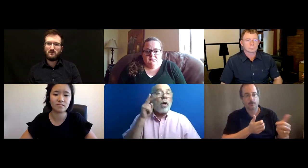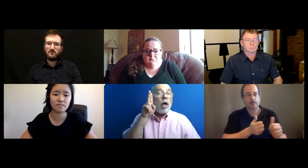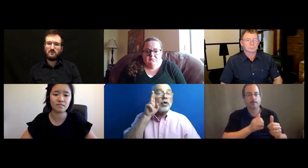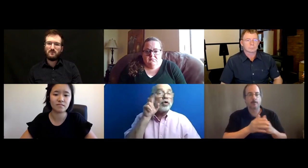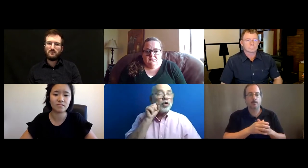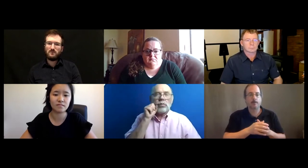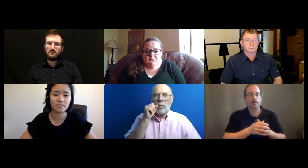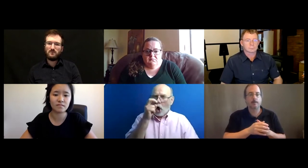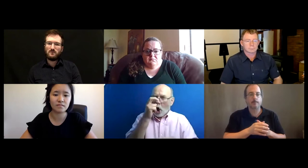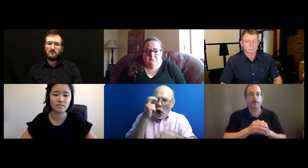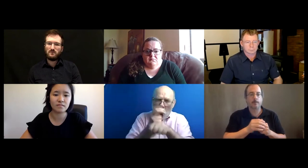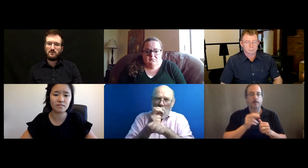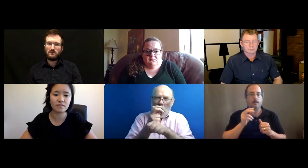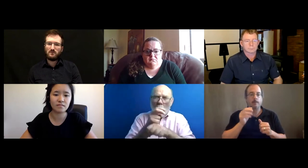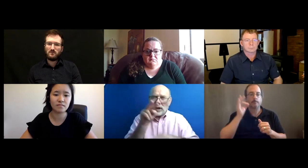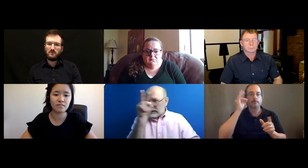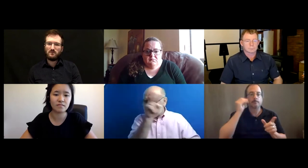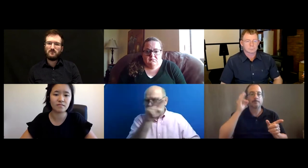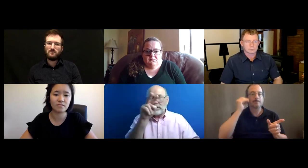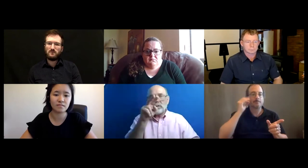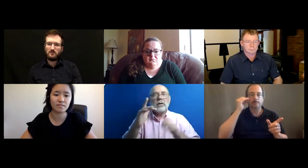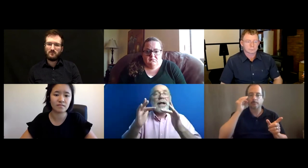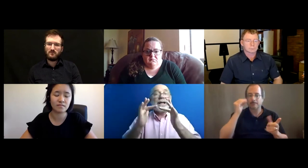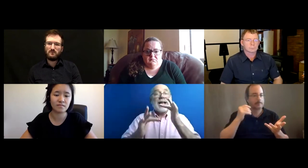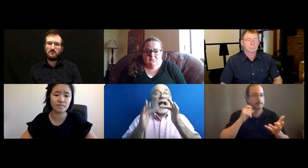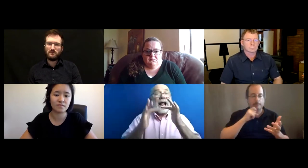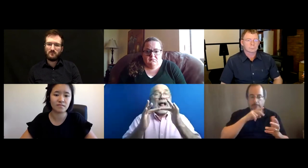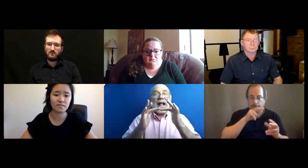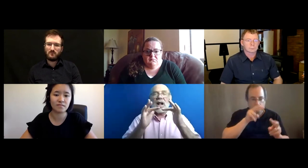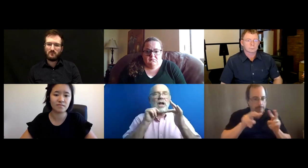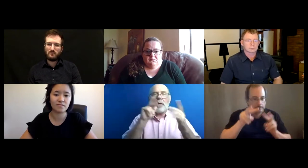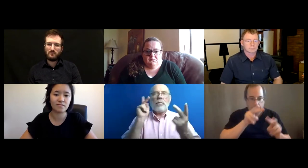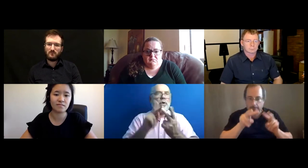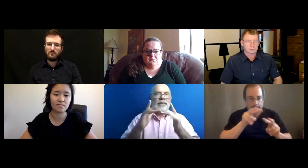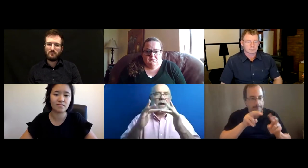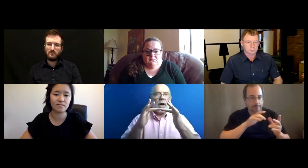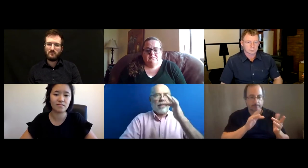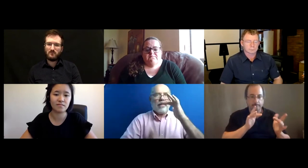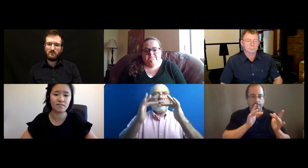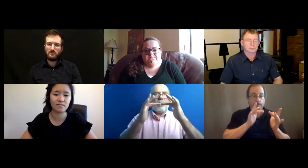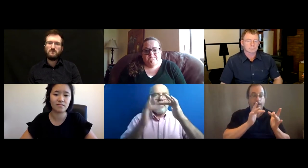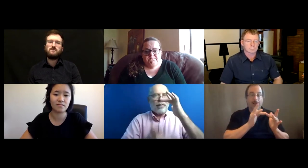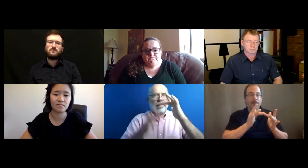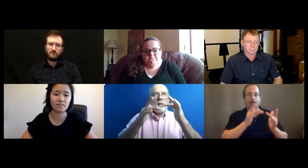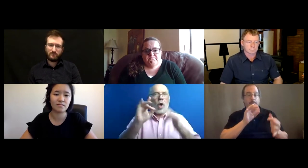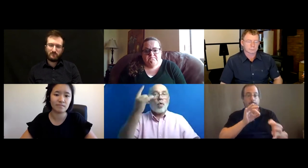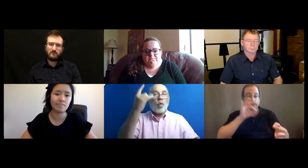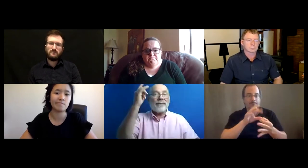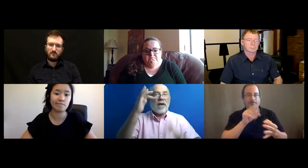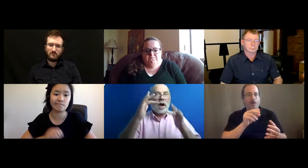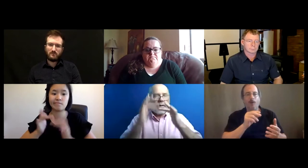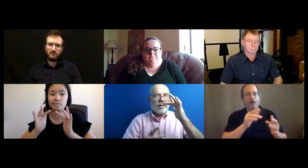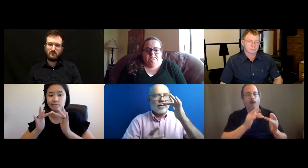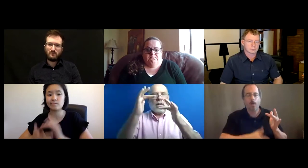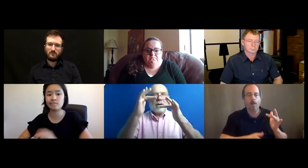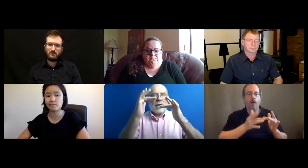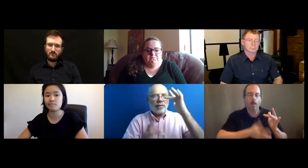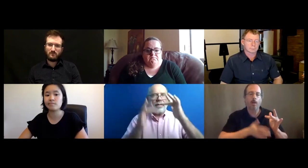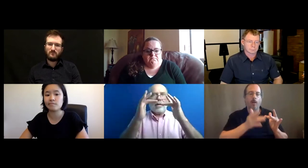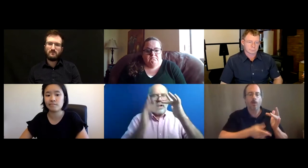work very well. Some of them with visual needs and Usher syndrome weren't able to see the video screens very well.